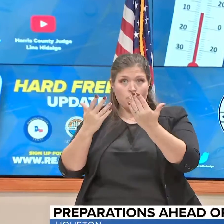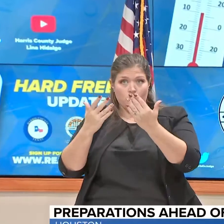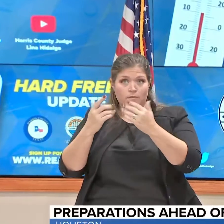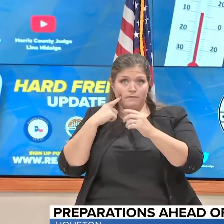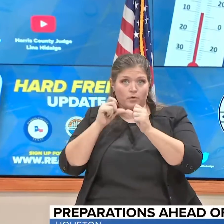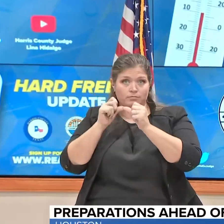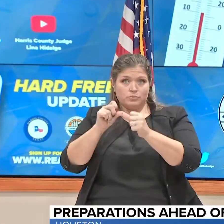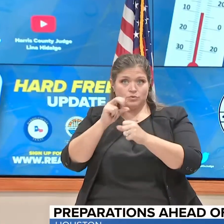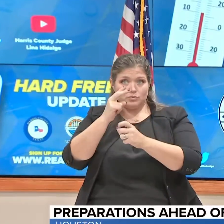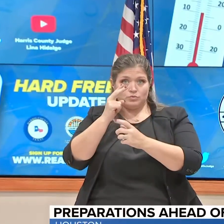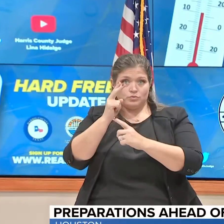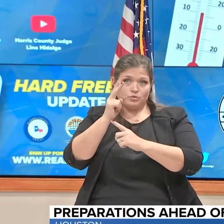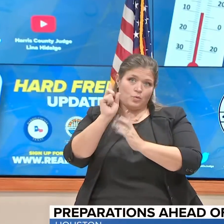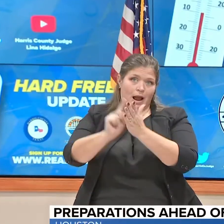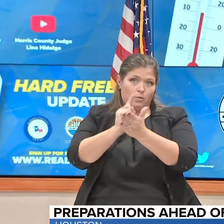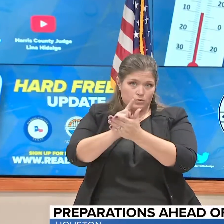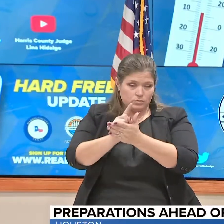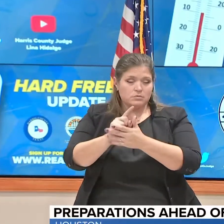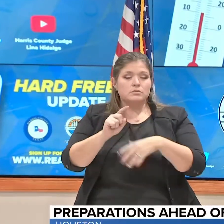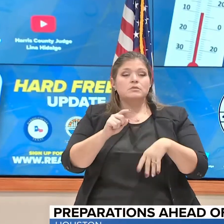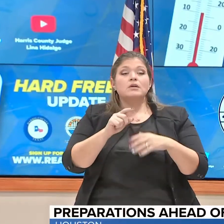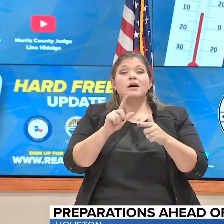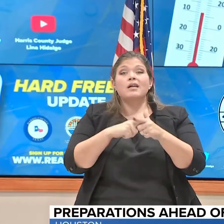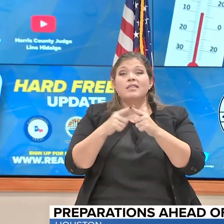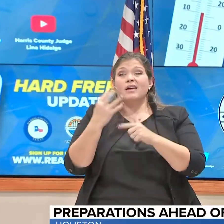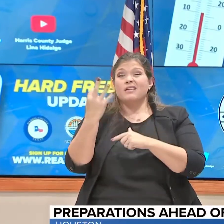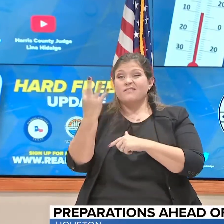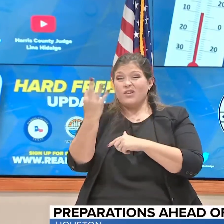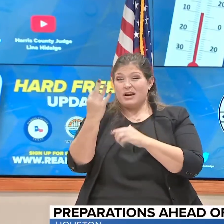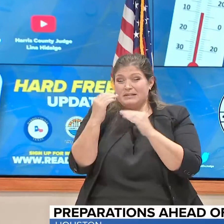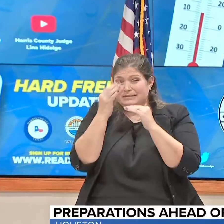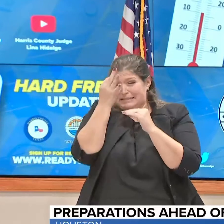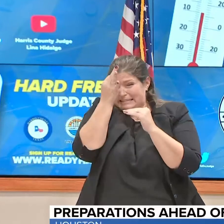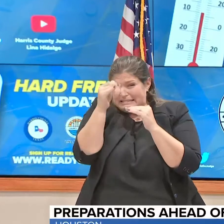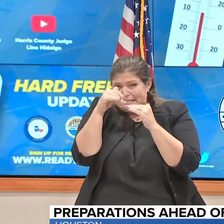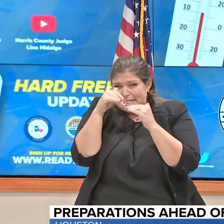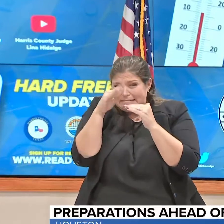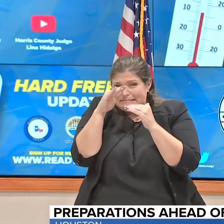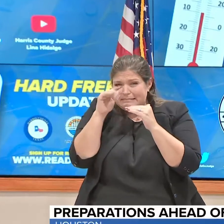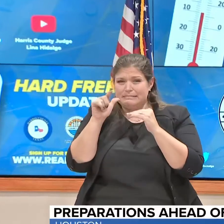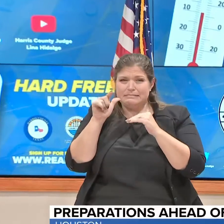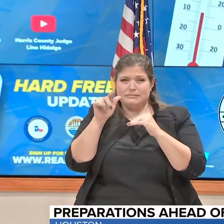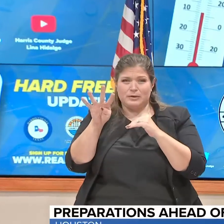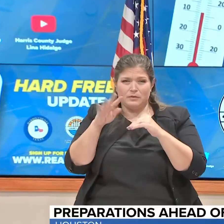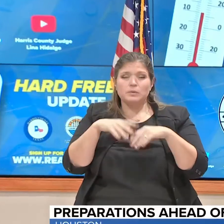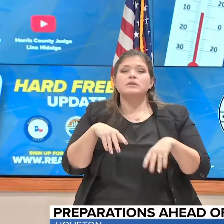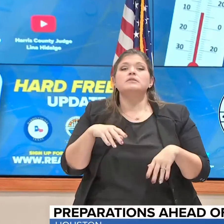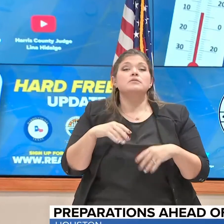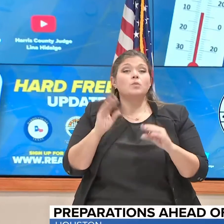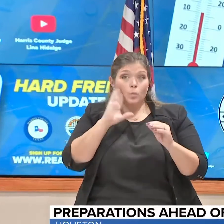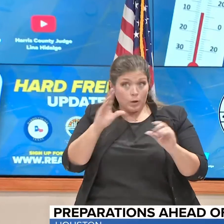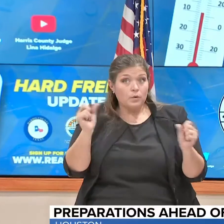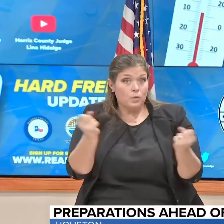barely getting above freezing on Friday. And so it's going to be cold, no